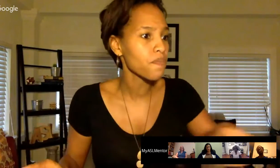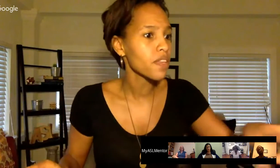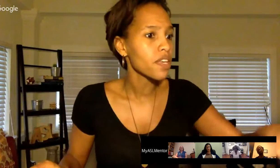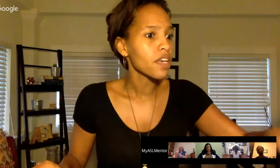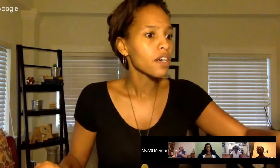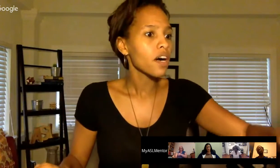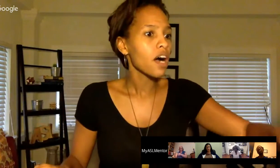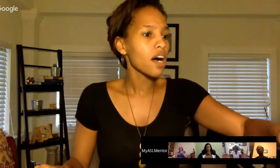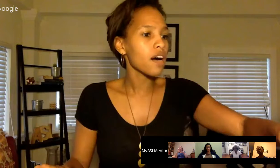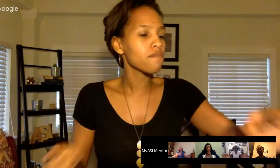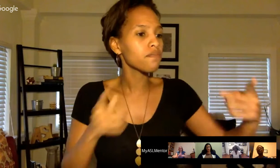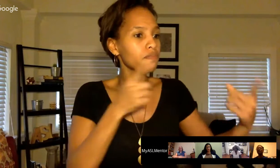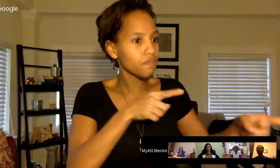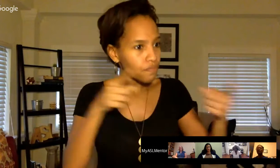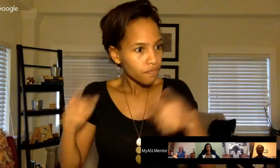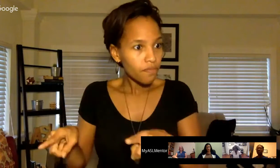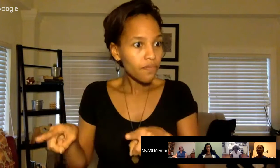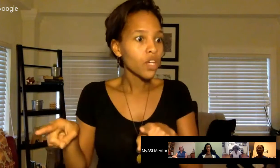accurate.